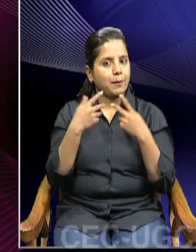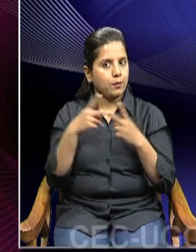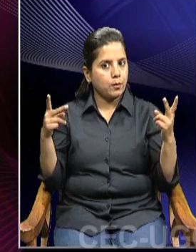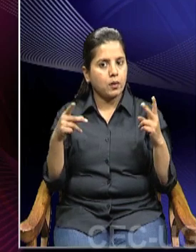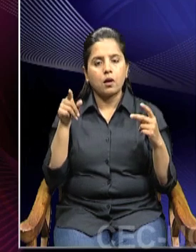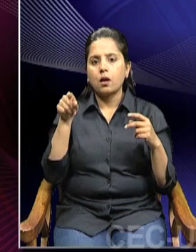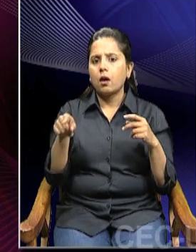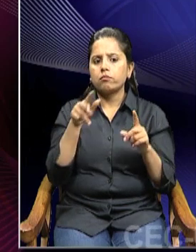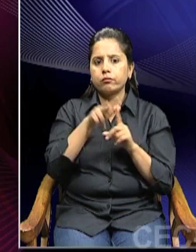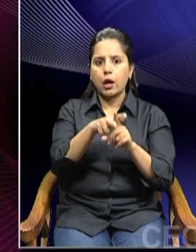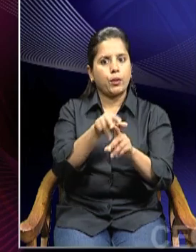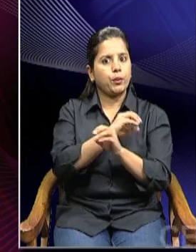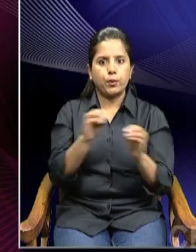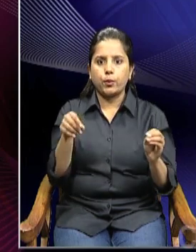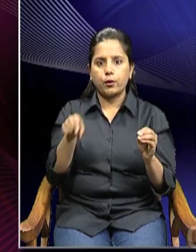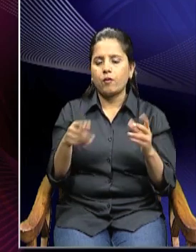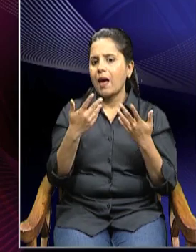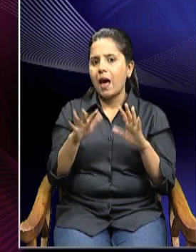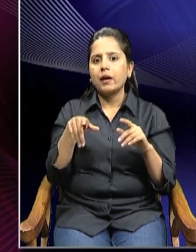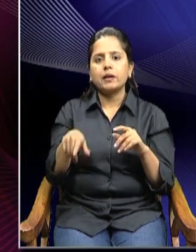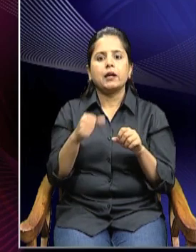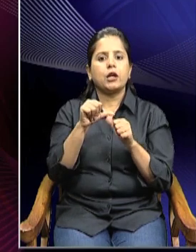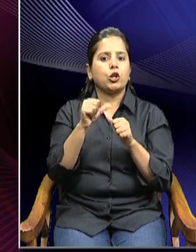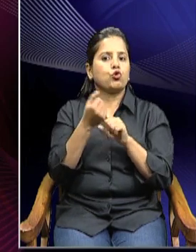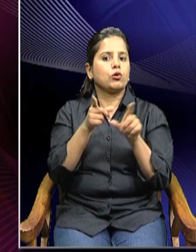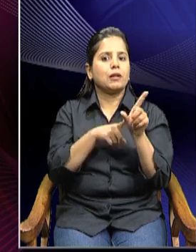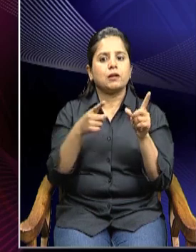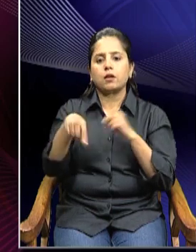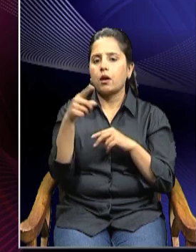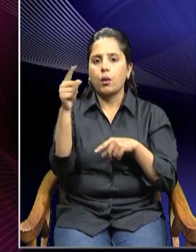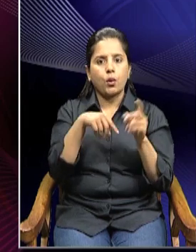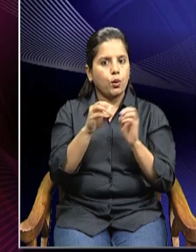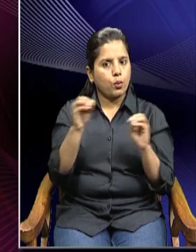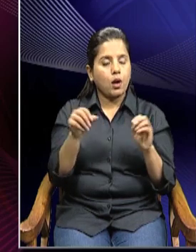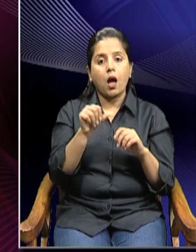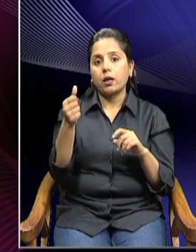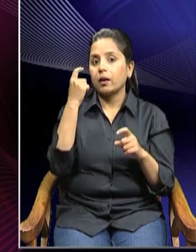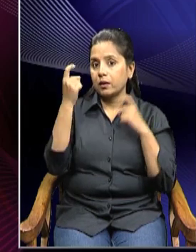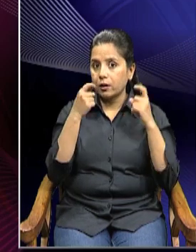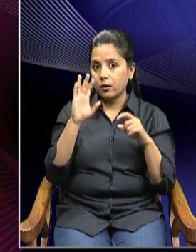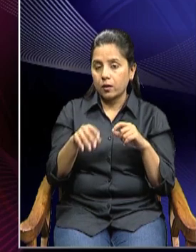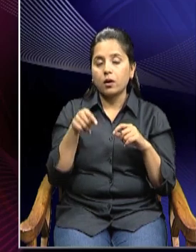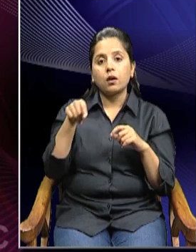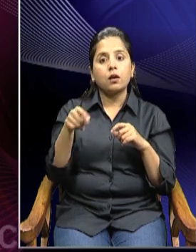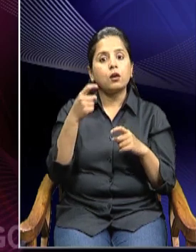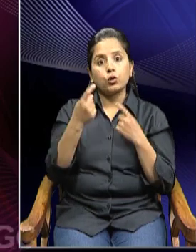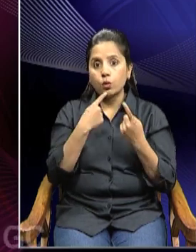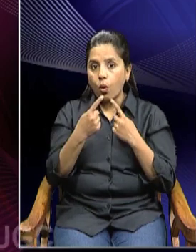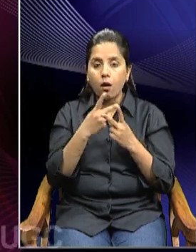without interference from any agency. There was another thinker about whom also we have